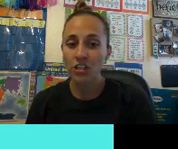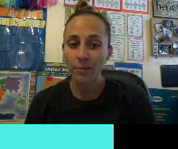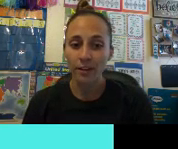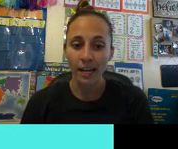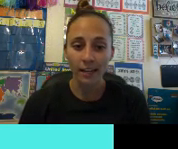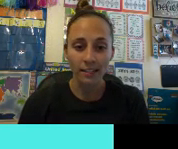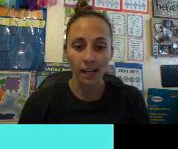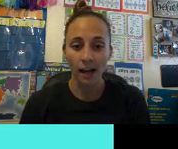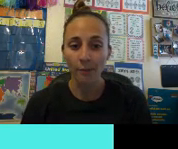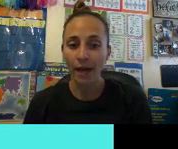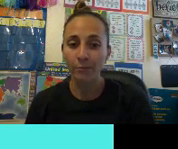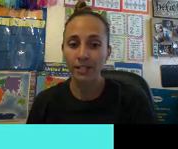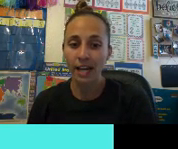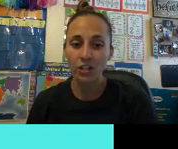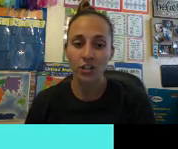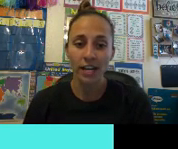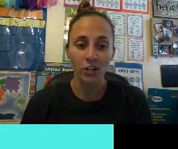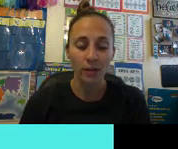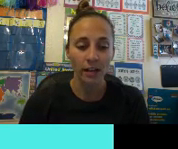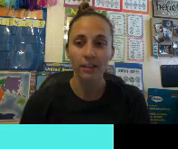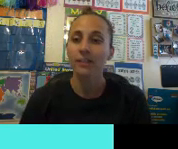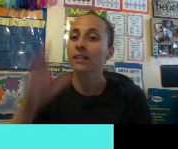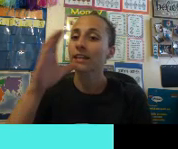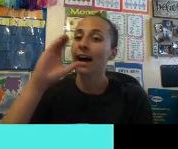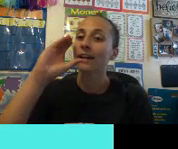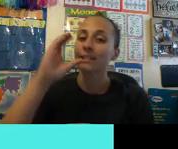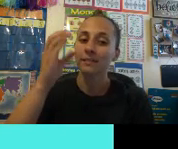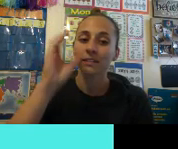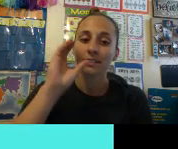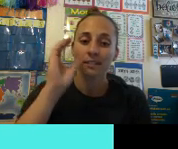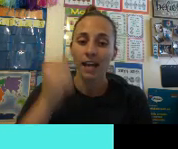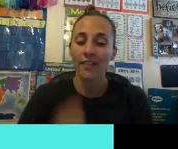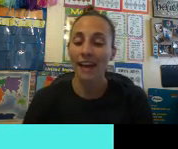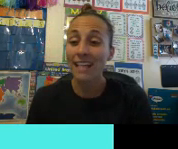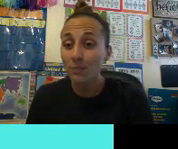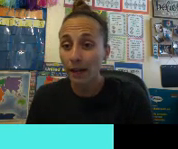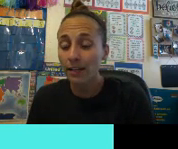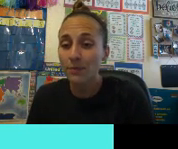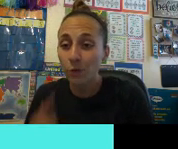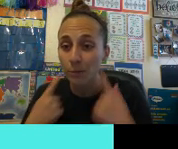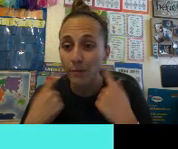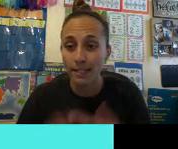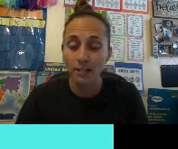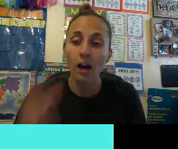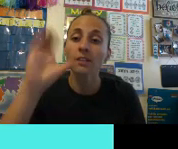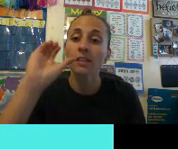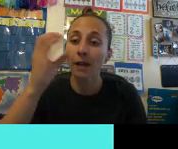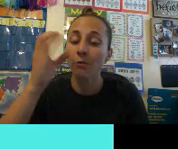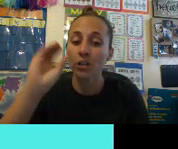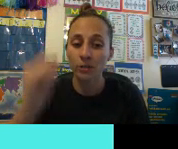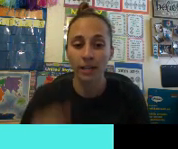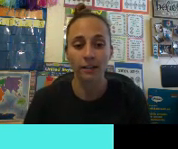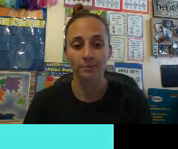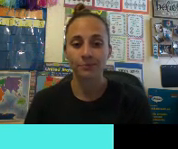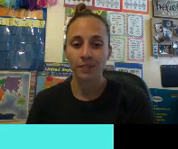to shape their hands like a cup and pretend to take a drink like that. And that tells parents before babies can talk that they might